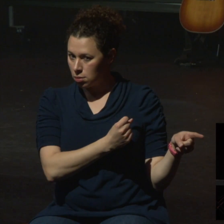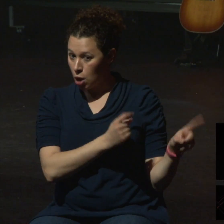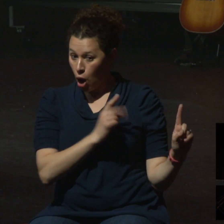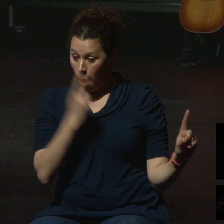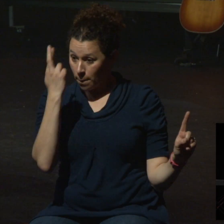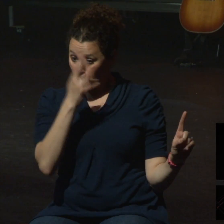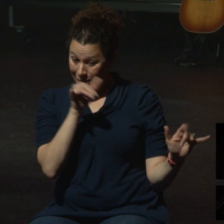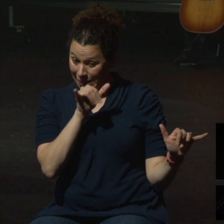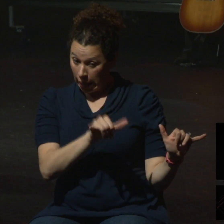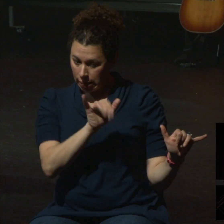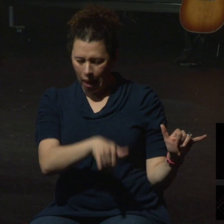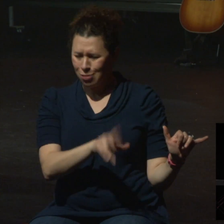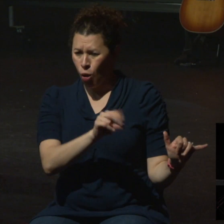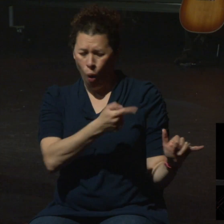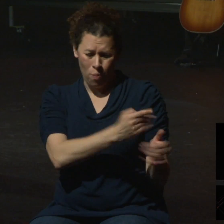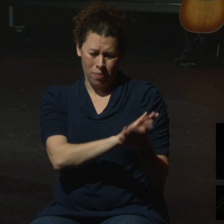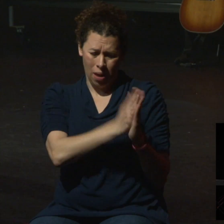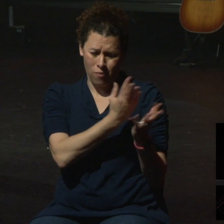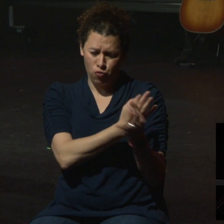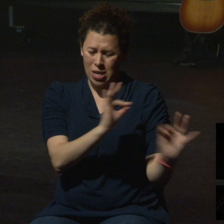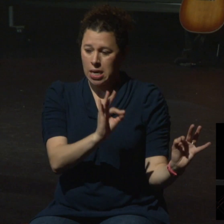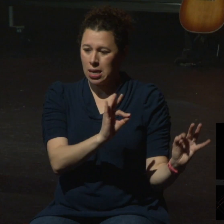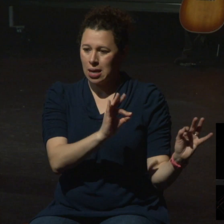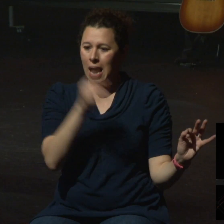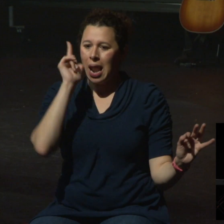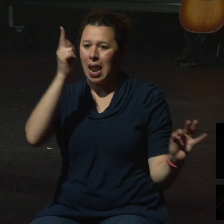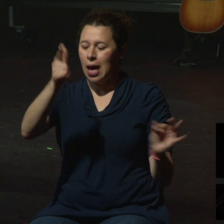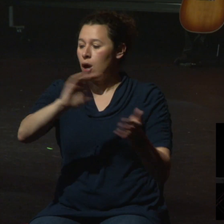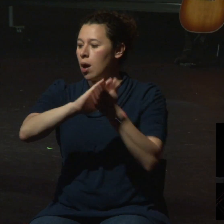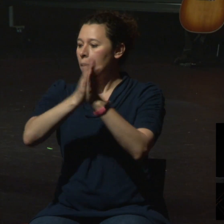And later, everything gets transitioned to Joshua.